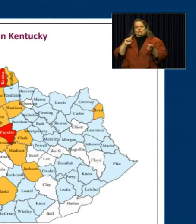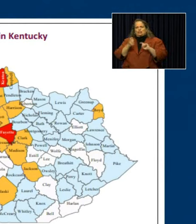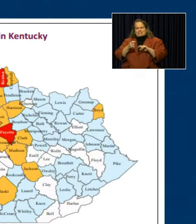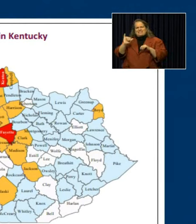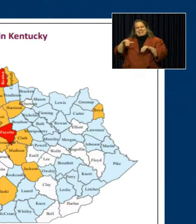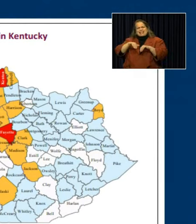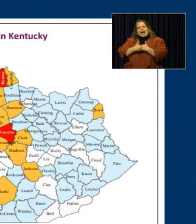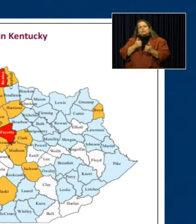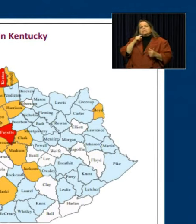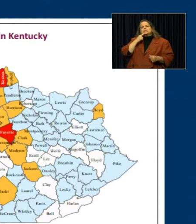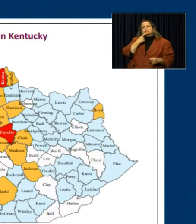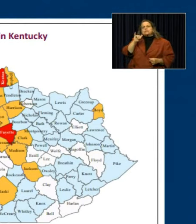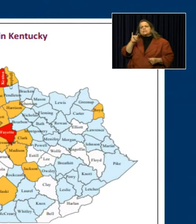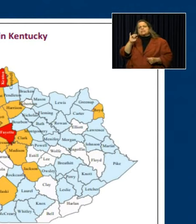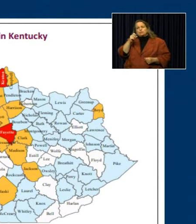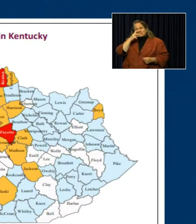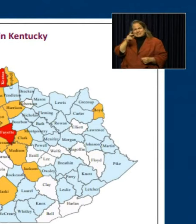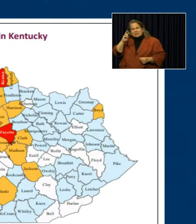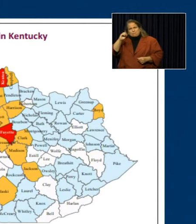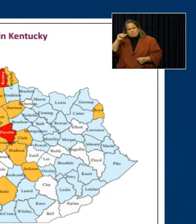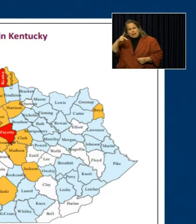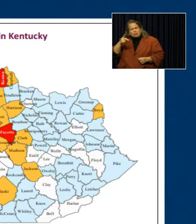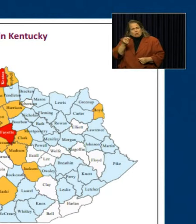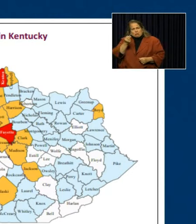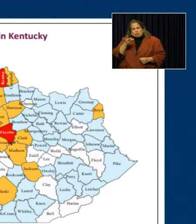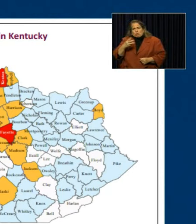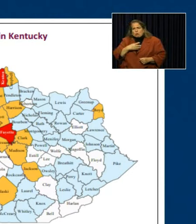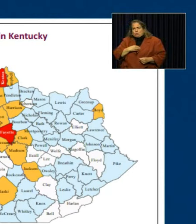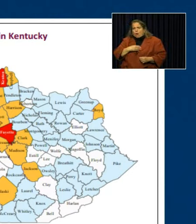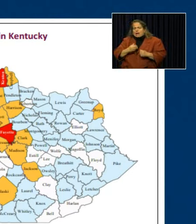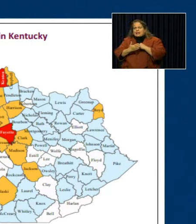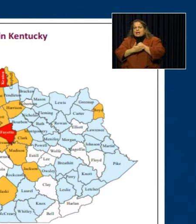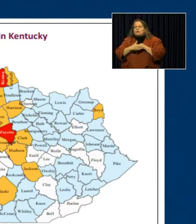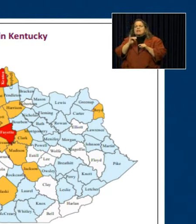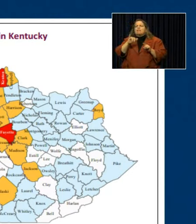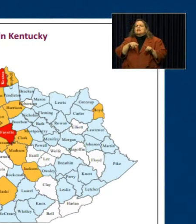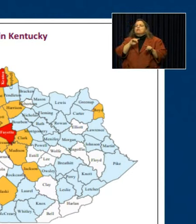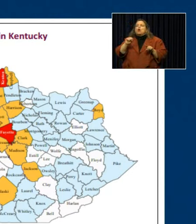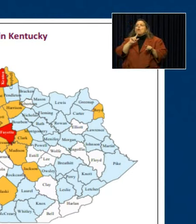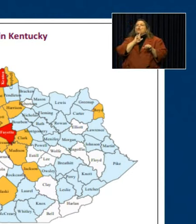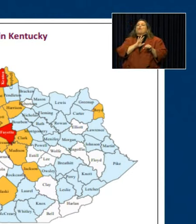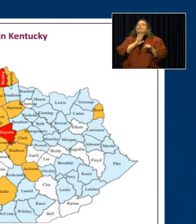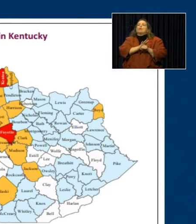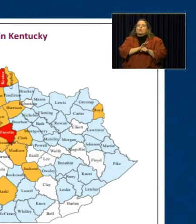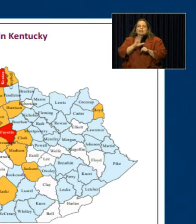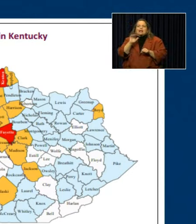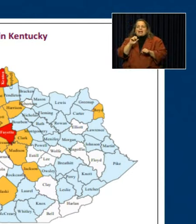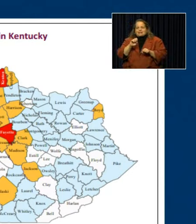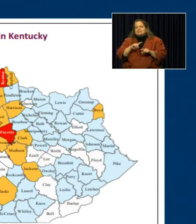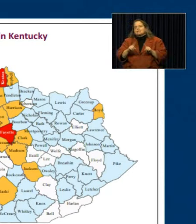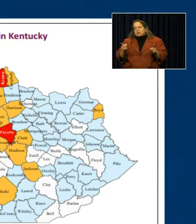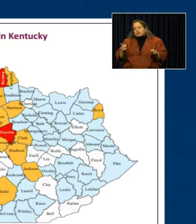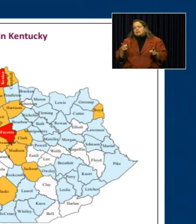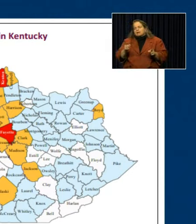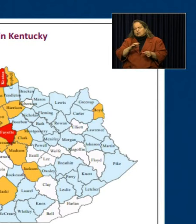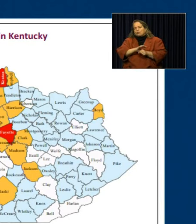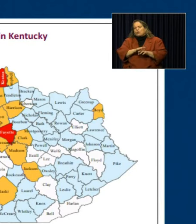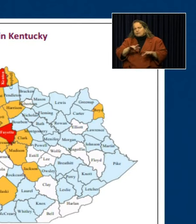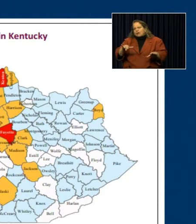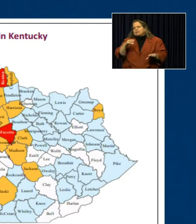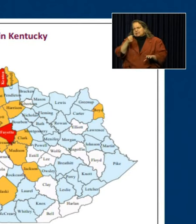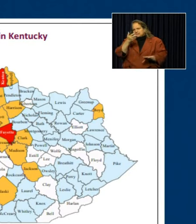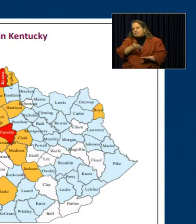serious this is. Very few white counties. Those are the ones that don't have a confirmed case yet, but coronavirus is